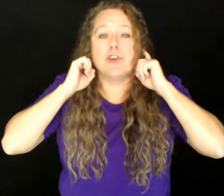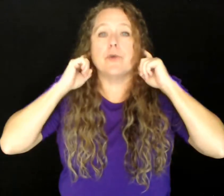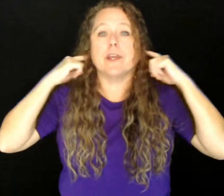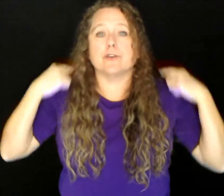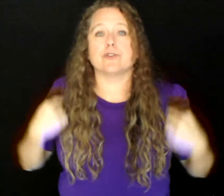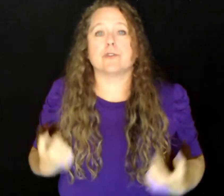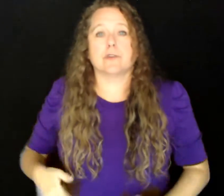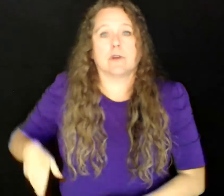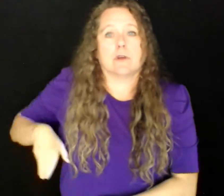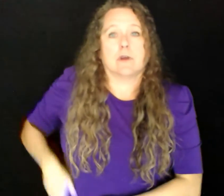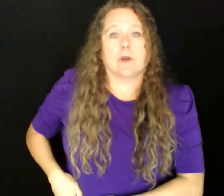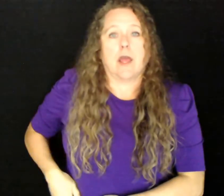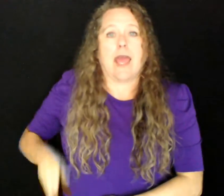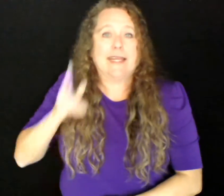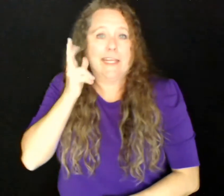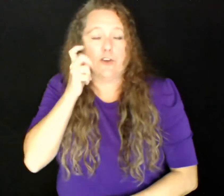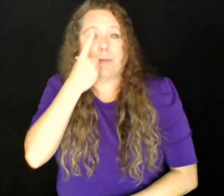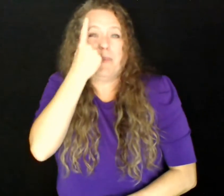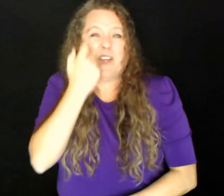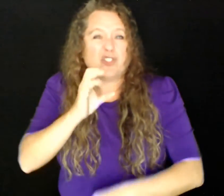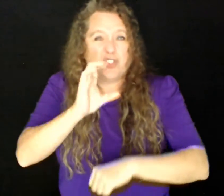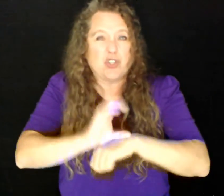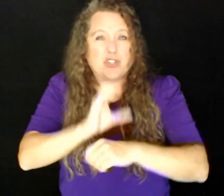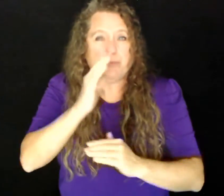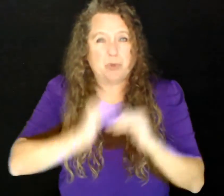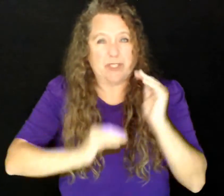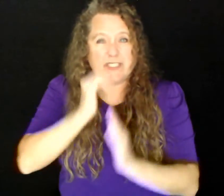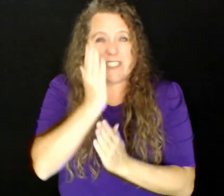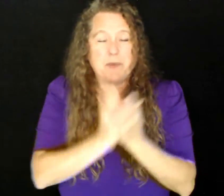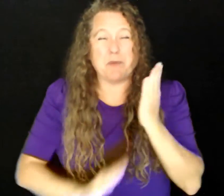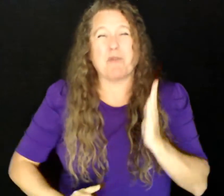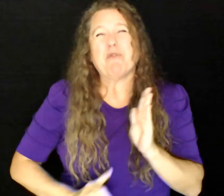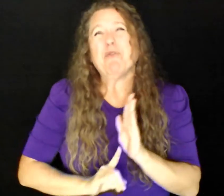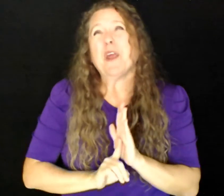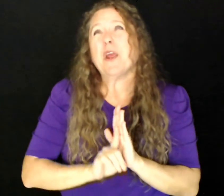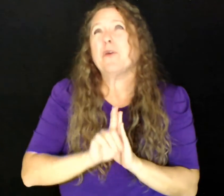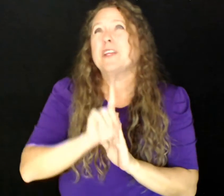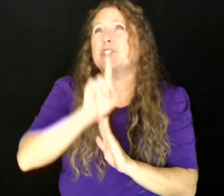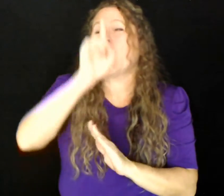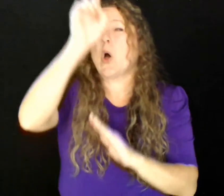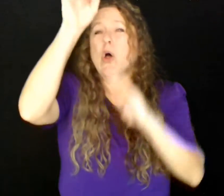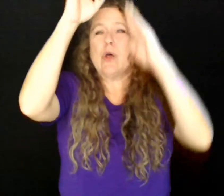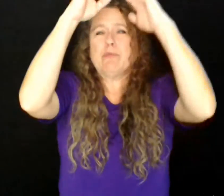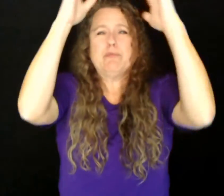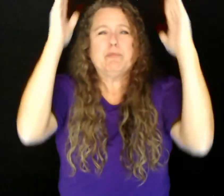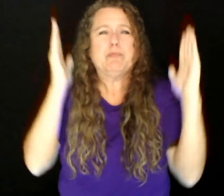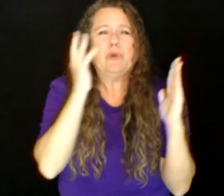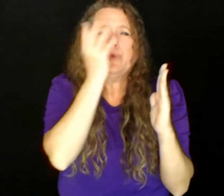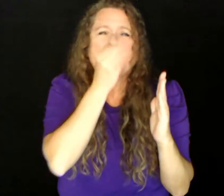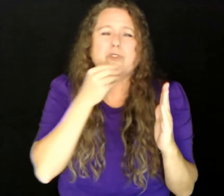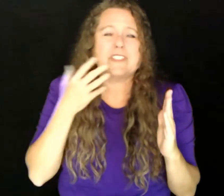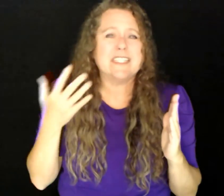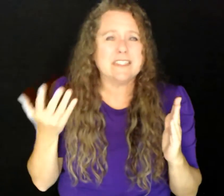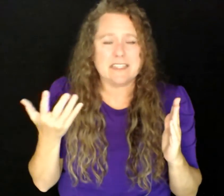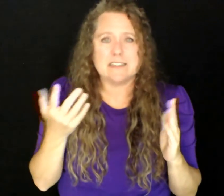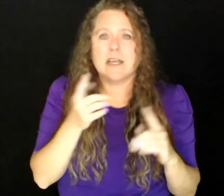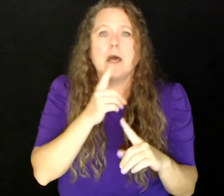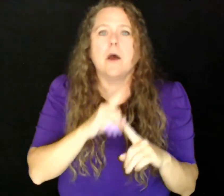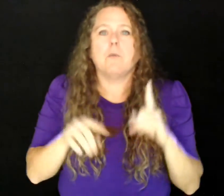your ears and hear, because church buildings, some of them are very tall, beautiful ceilings, but